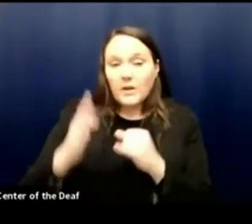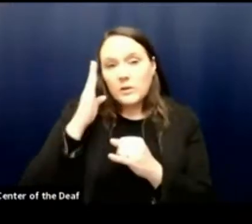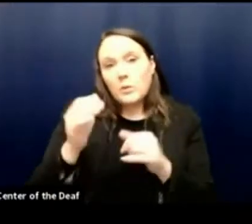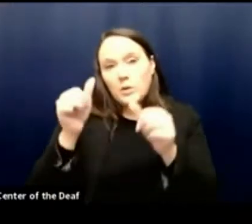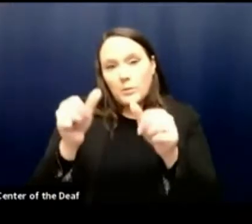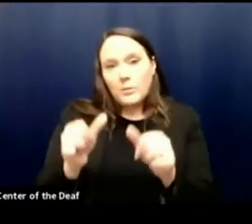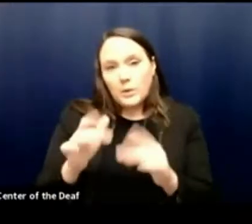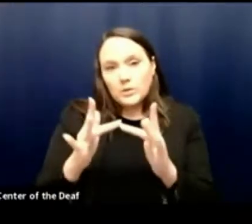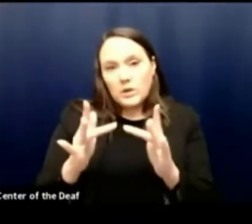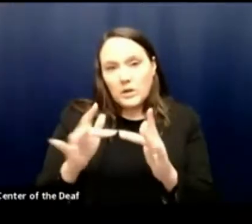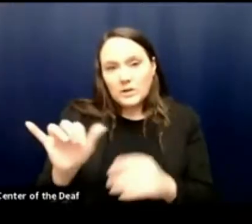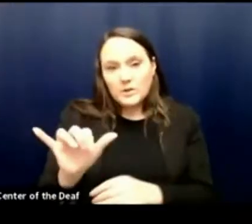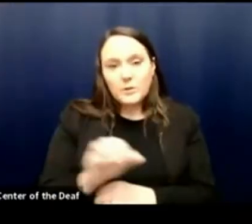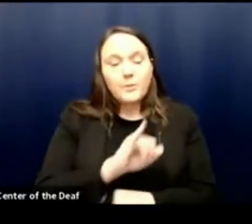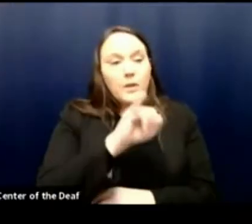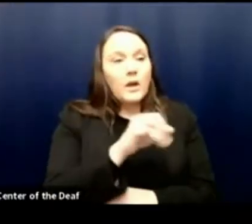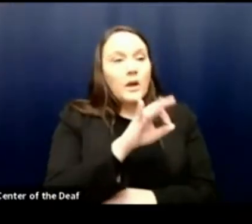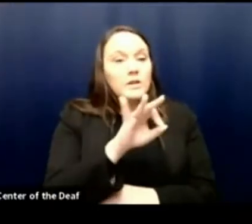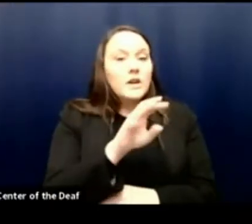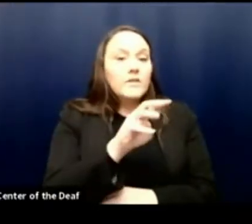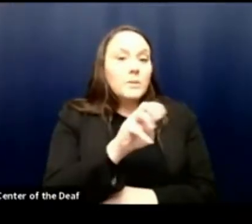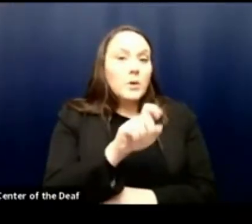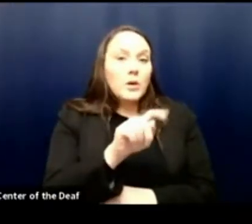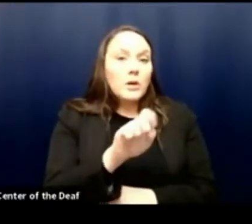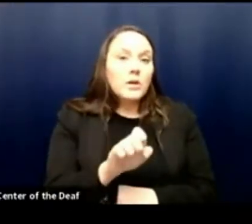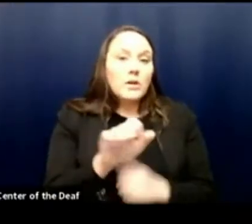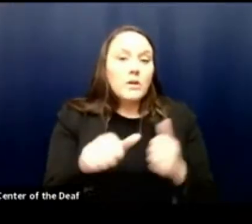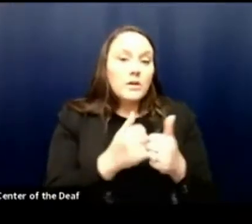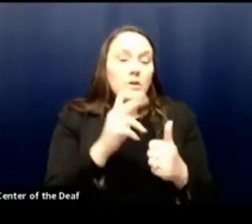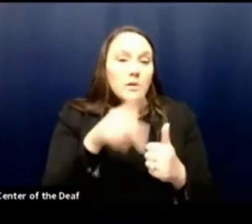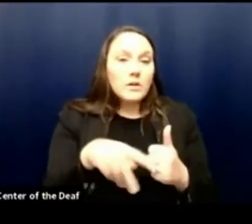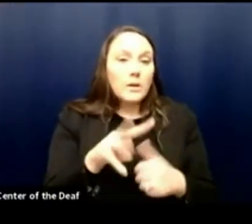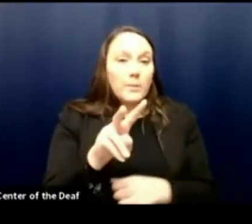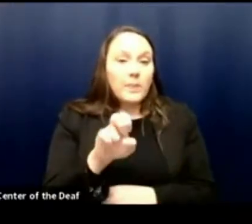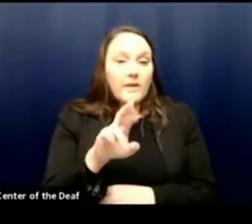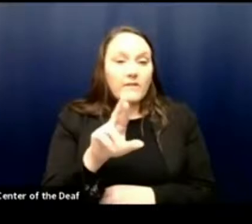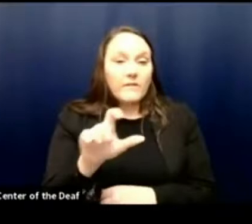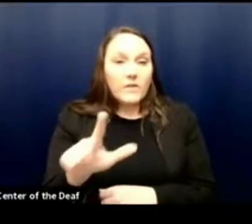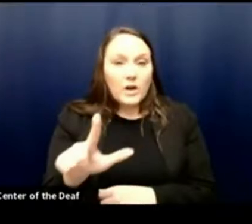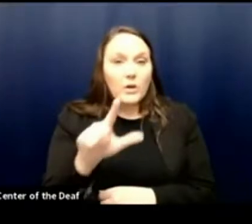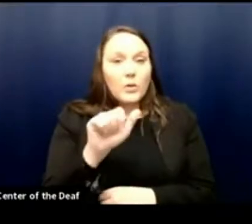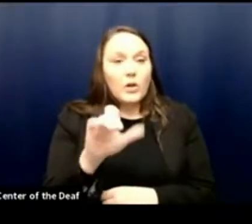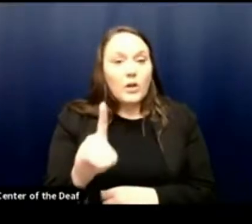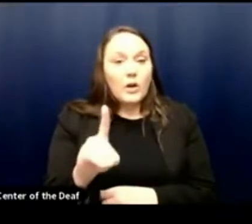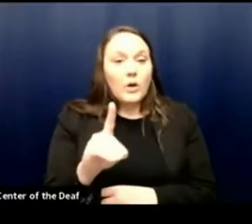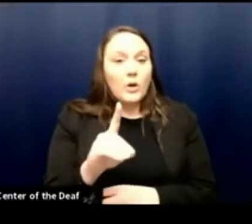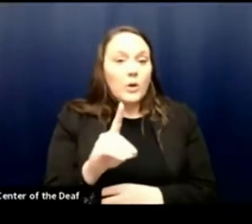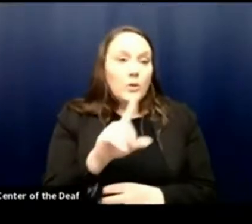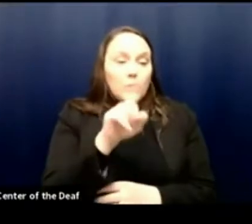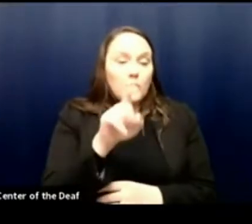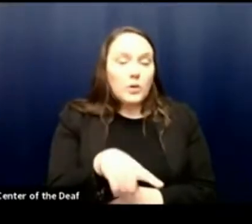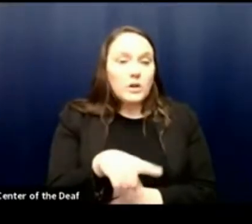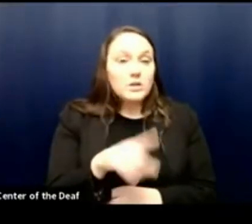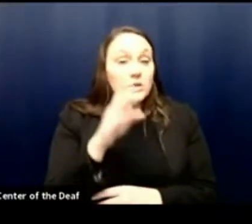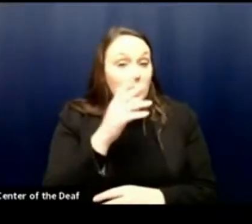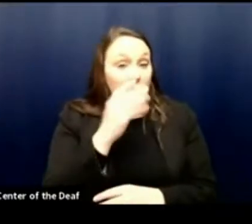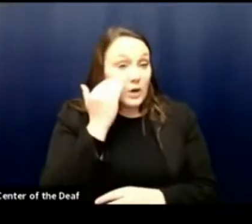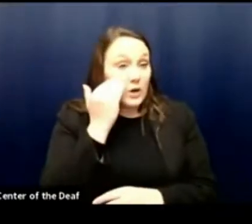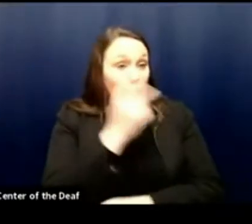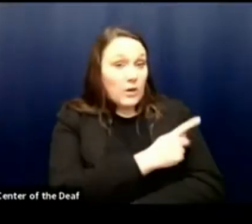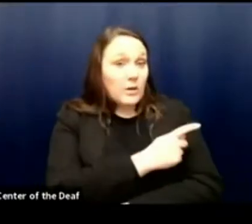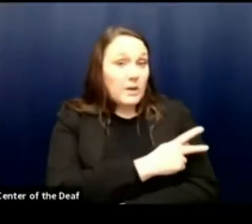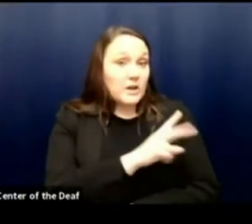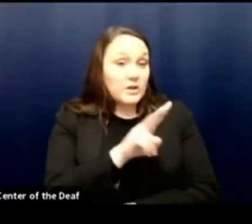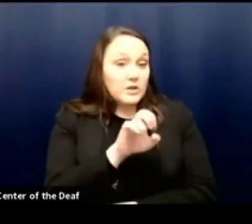From Jeff with WATE, follow up on the viral load question. Would knowing a patient's viral load help doctors or help with